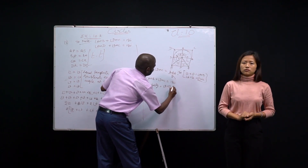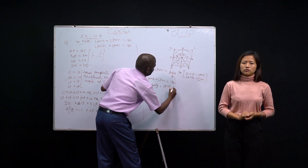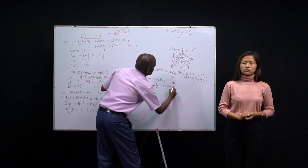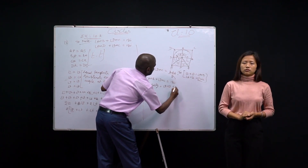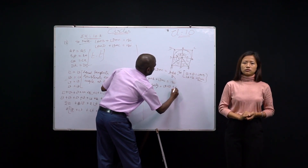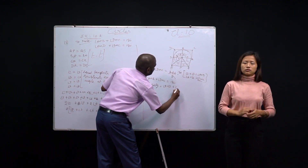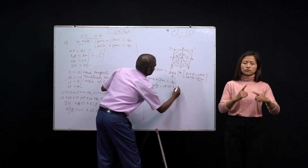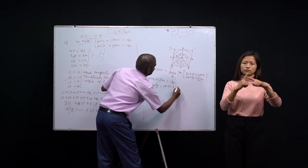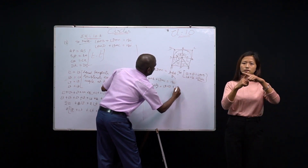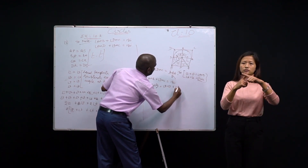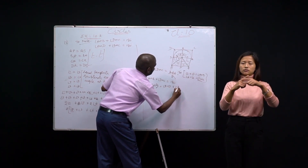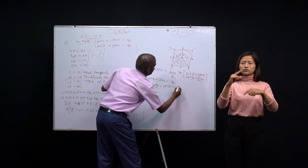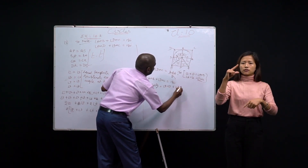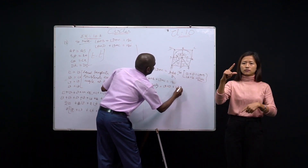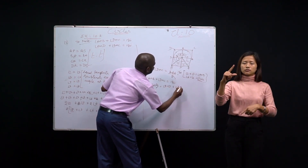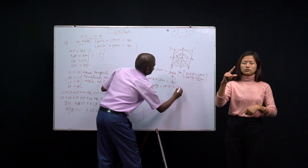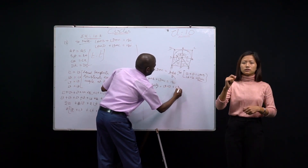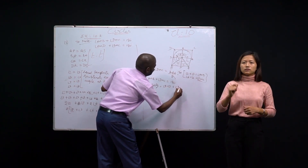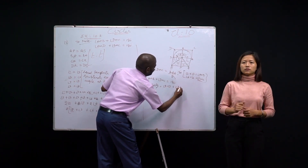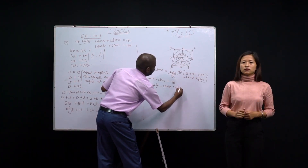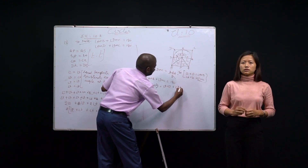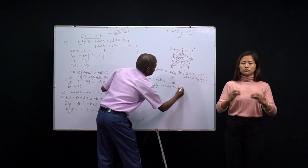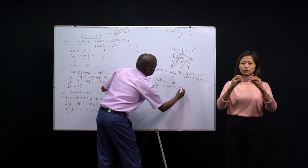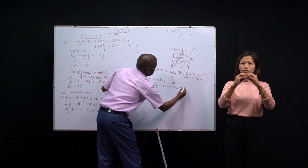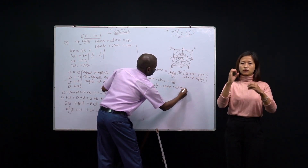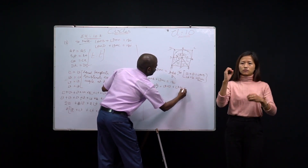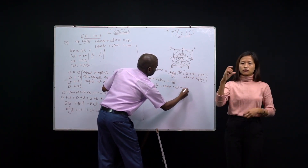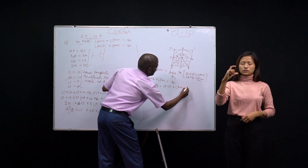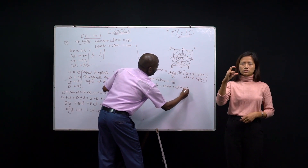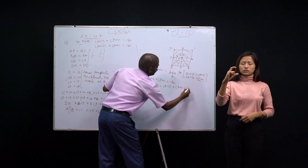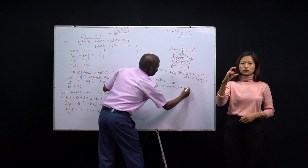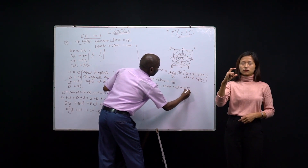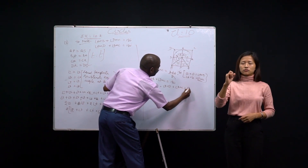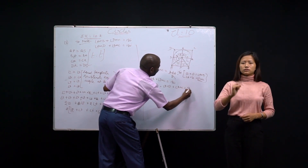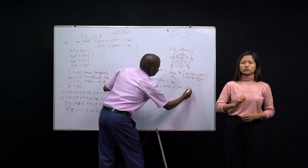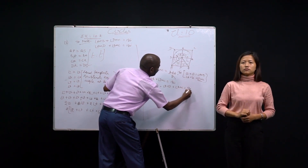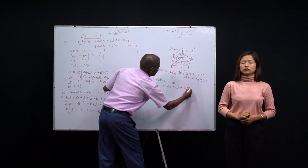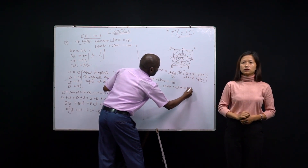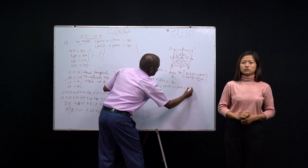AOD plus angle which one? BOC is equal to degree